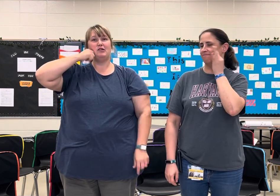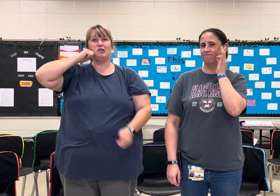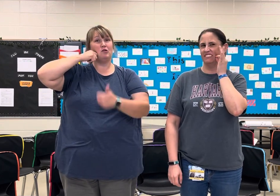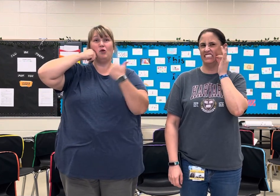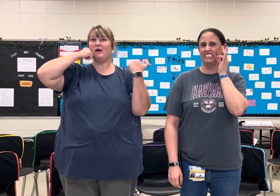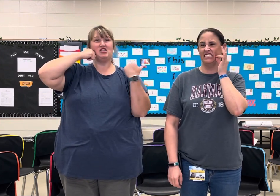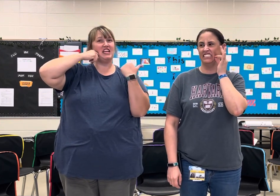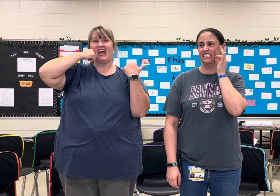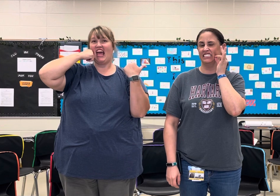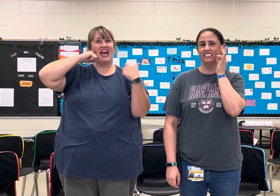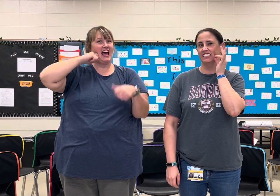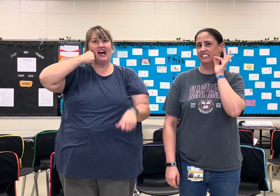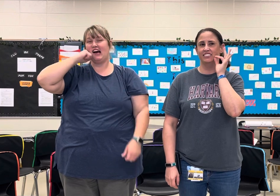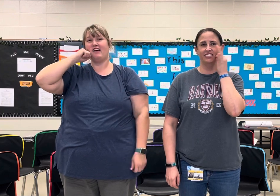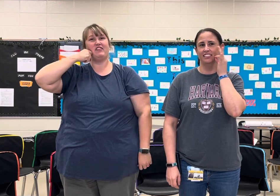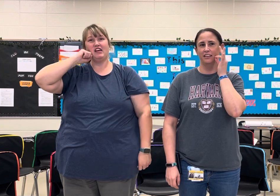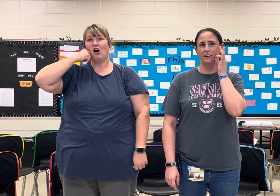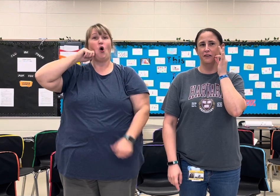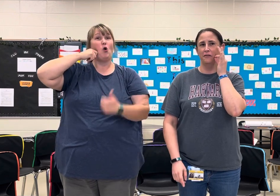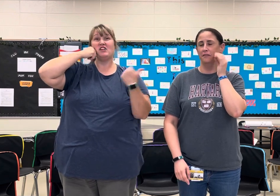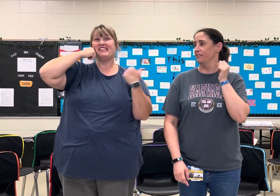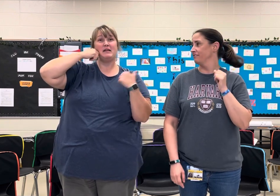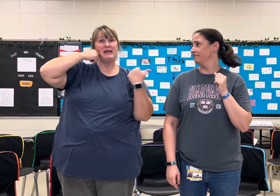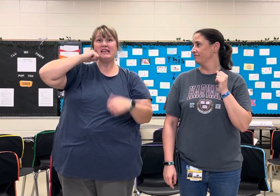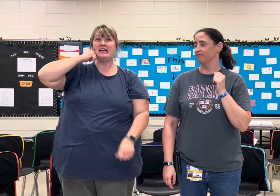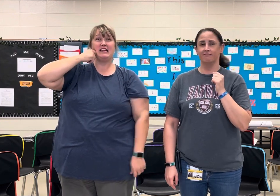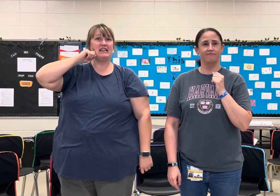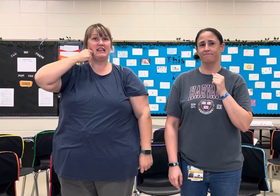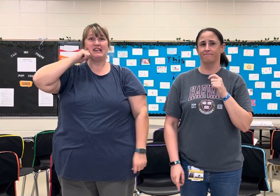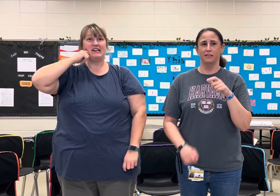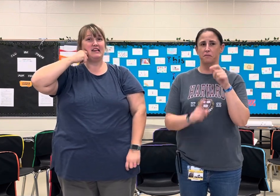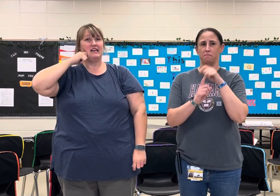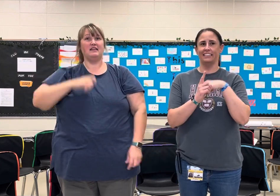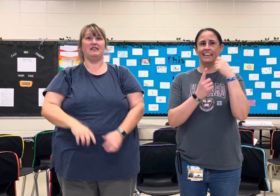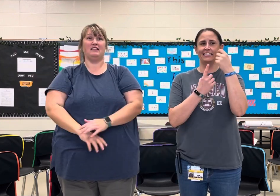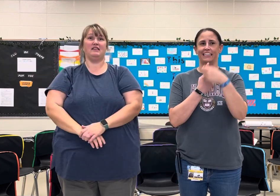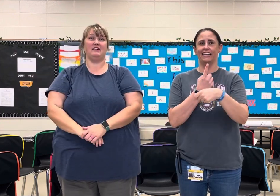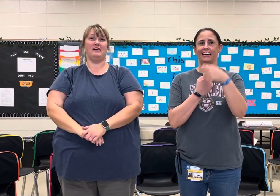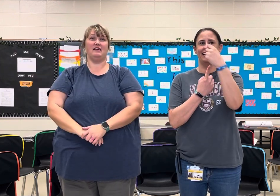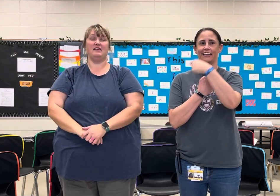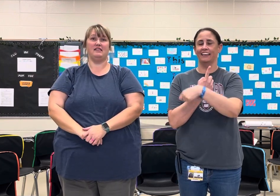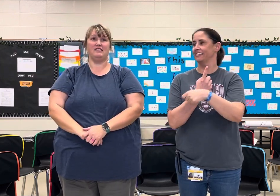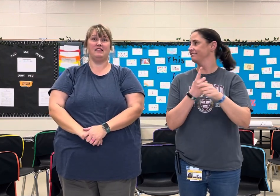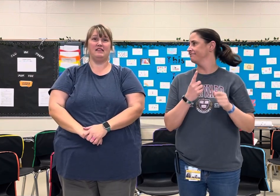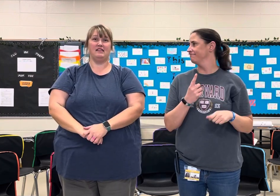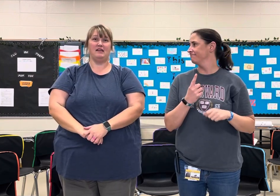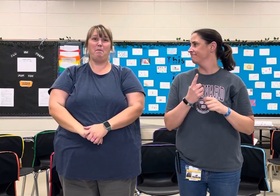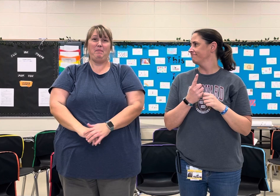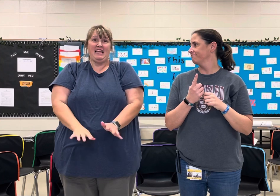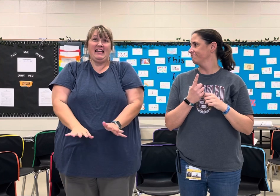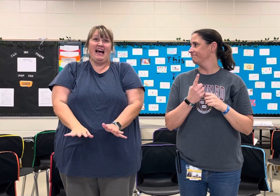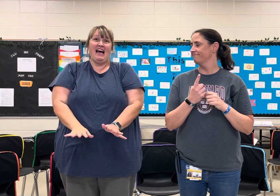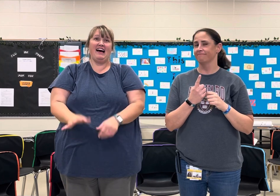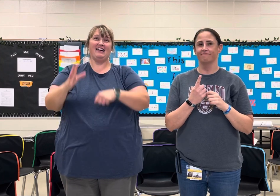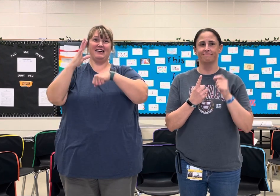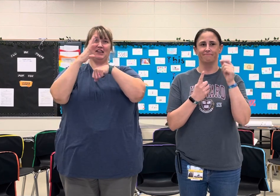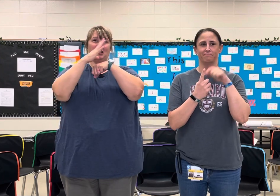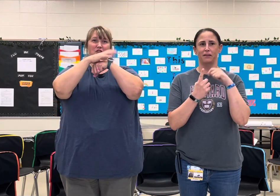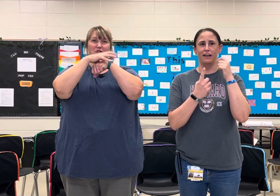Apple. Ew. Chicken. Or cinnamon. Banana. Banana. Ba